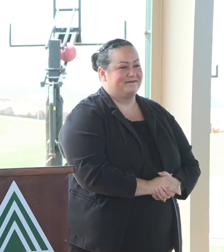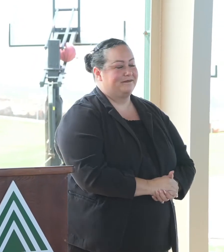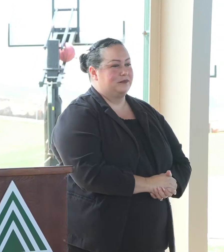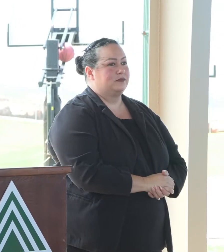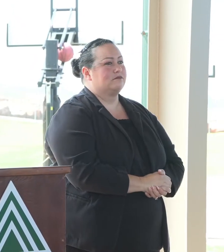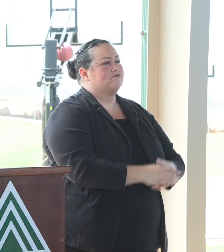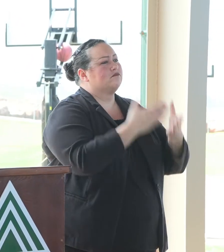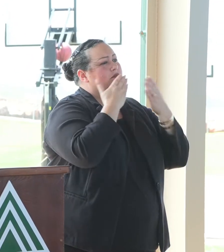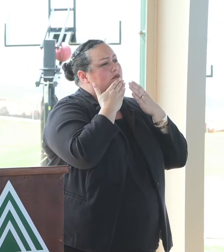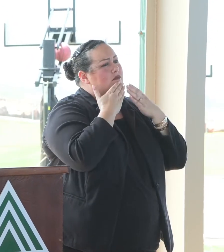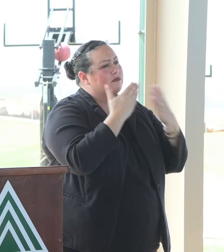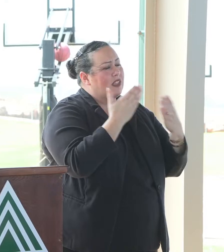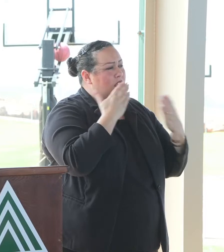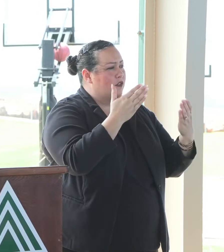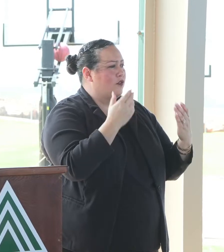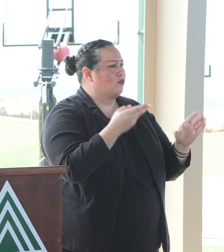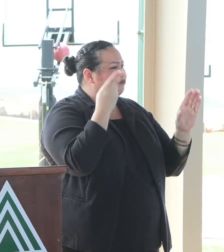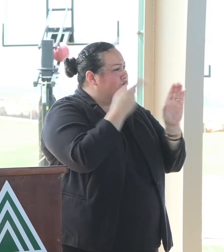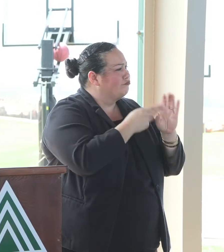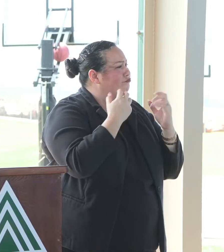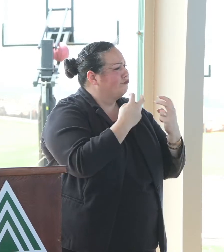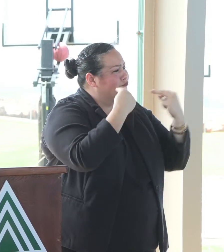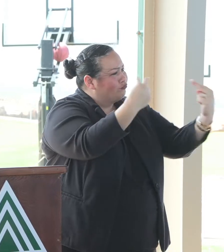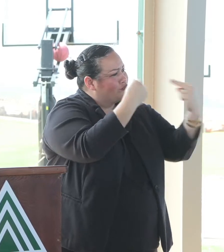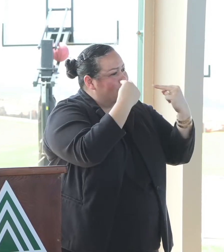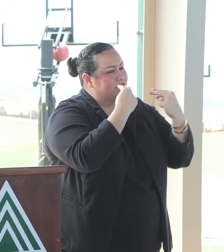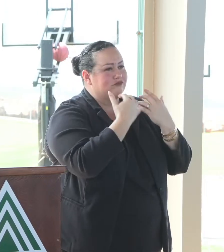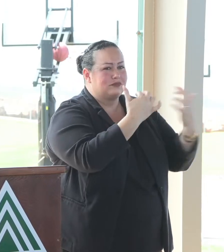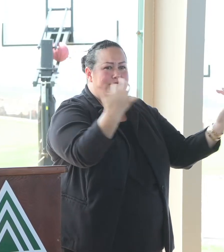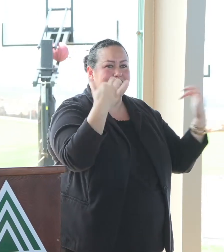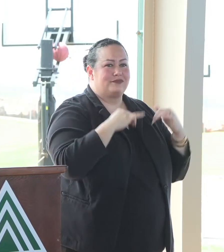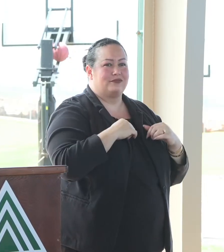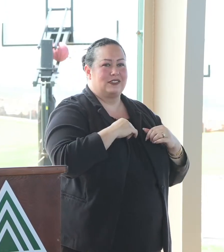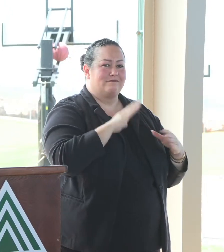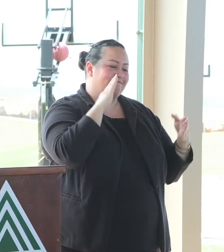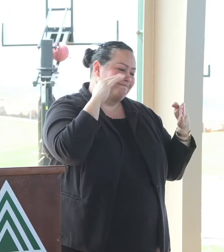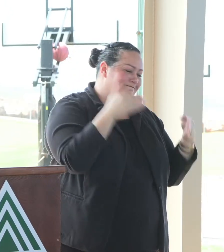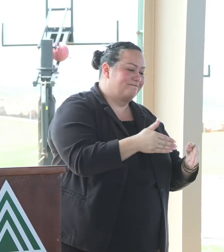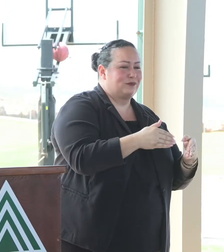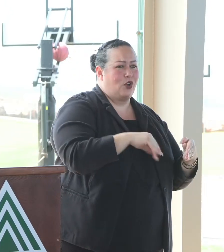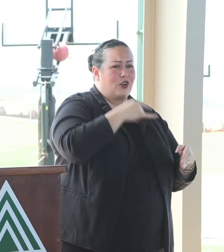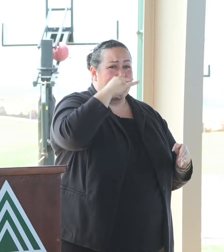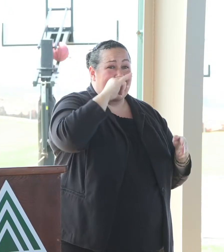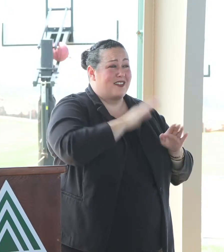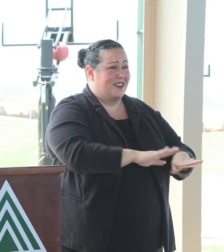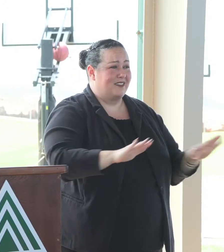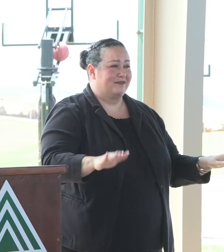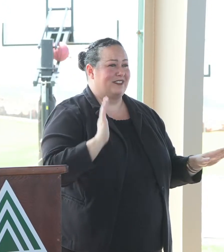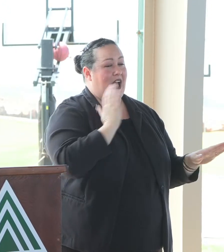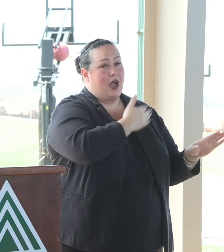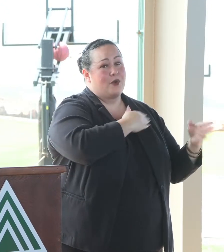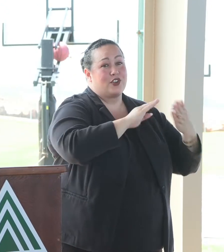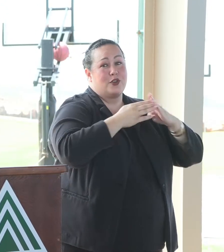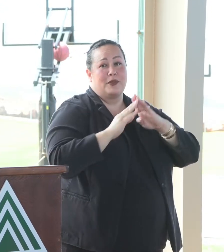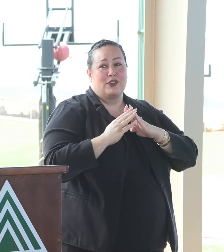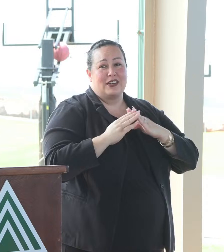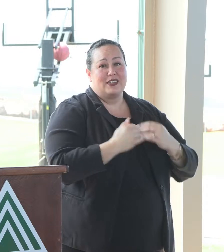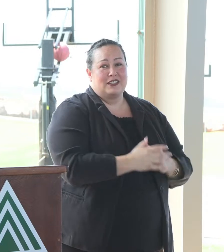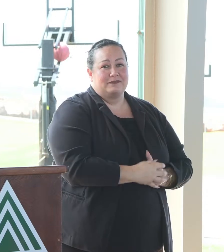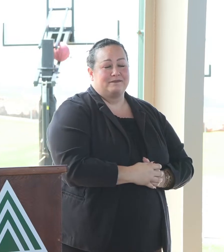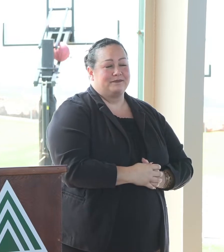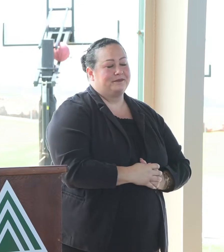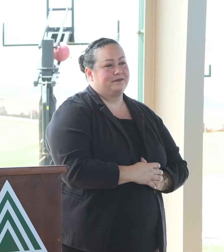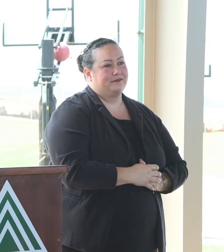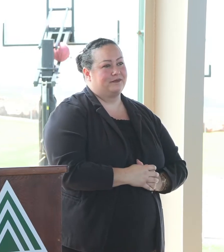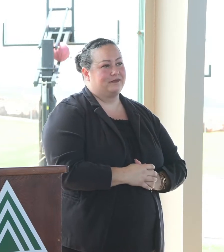So thank you for joining us today. This is about our keiki, first and foremost in our community. I have to say it